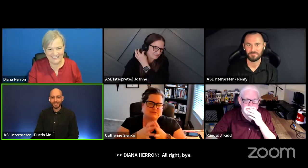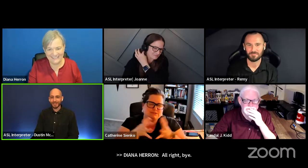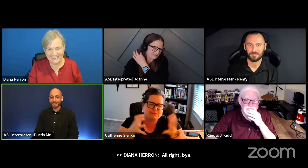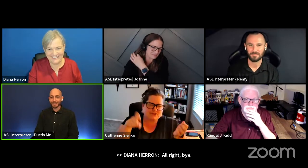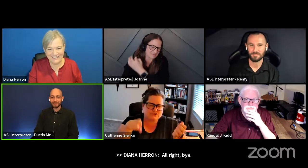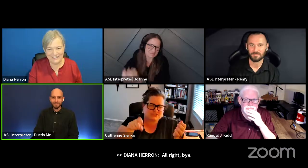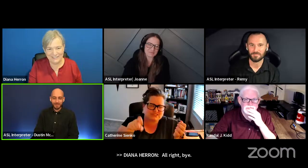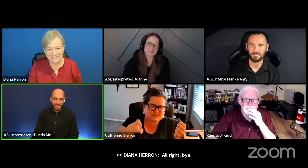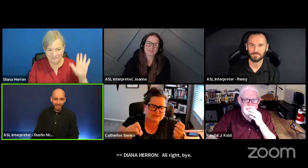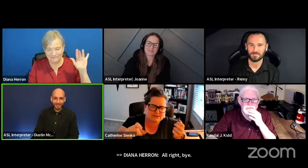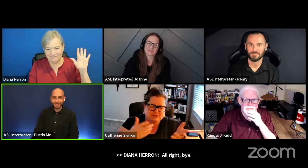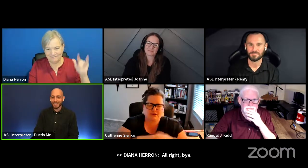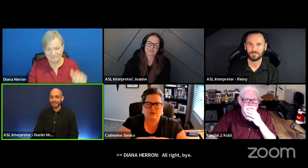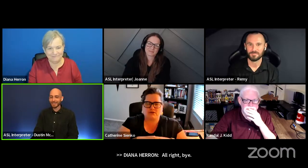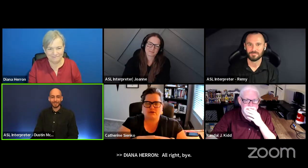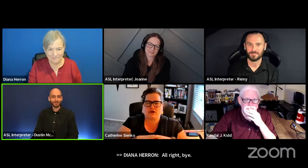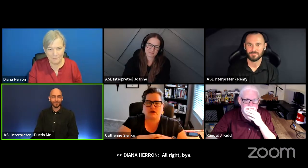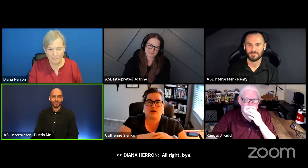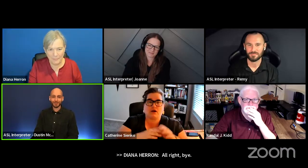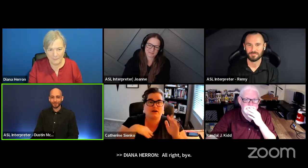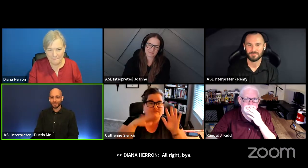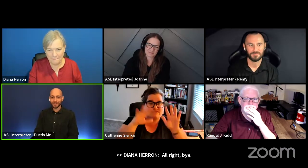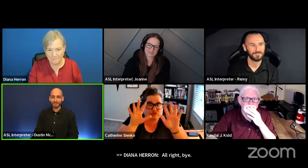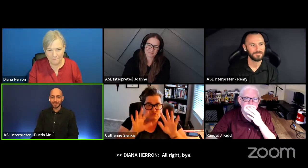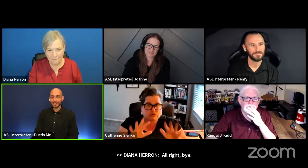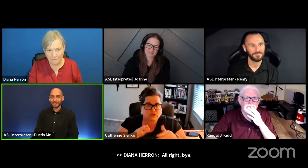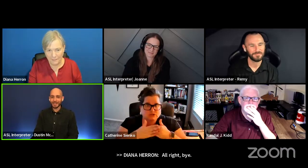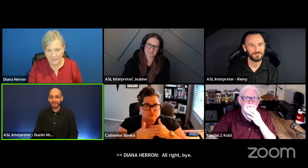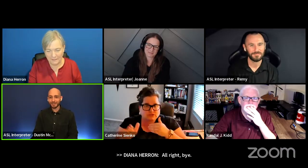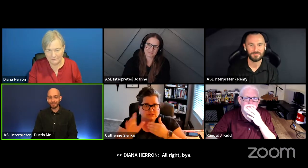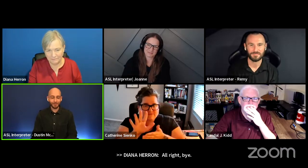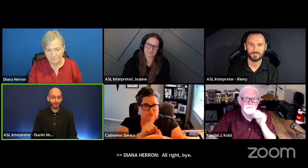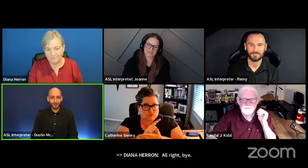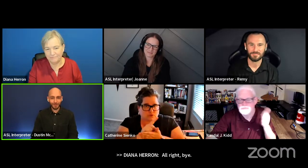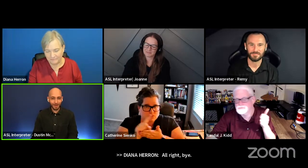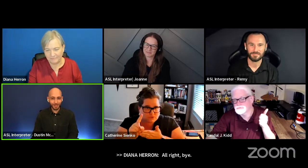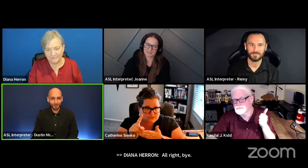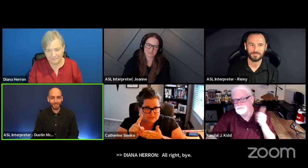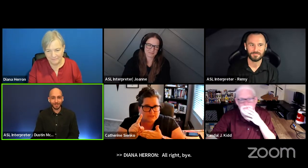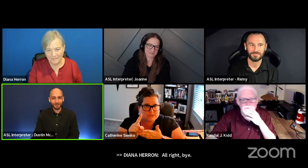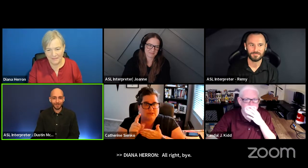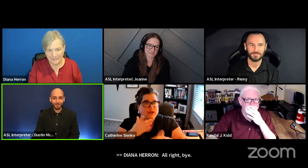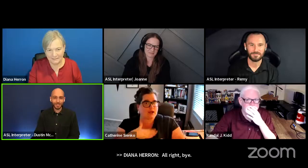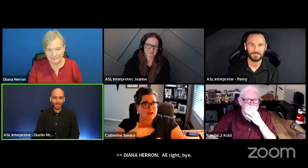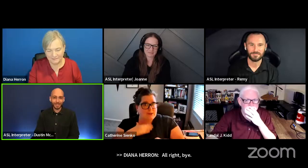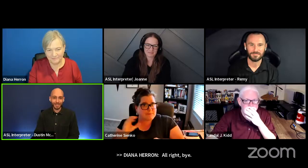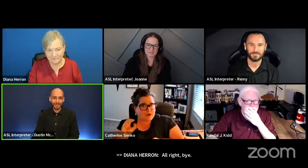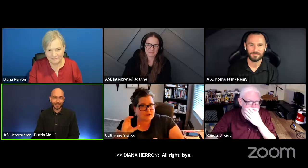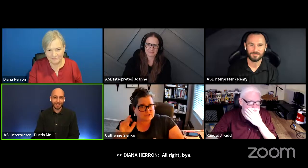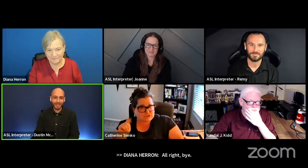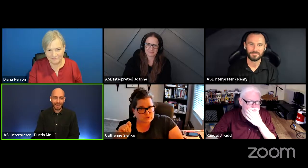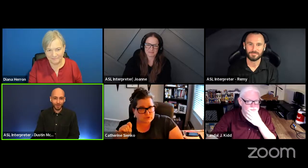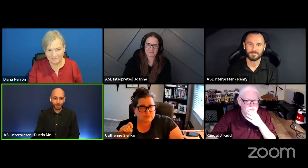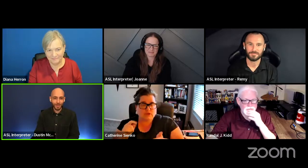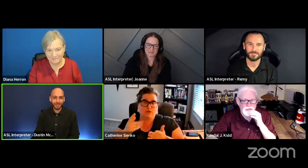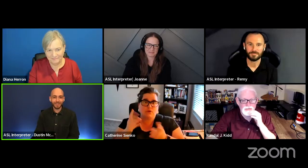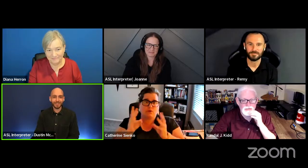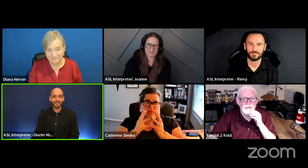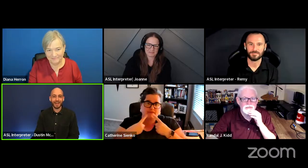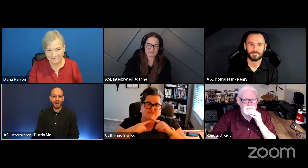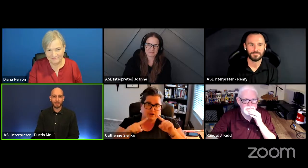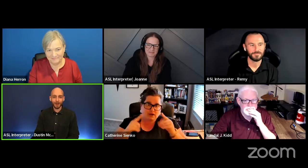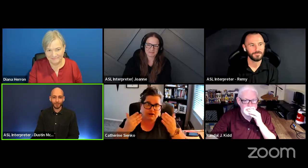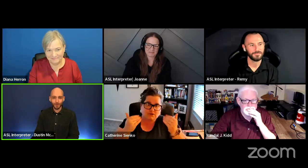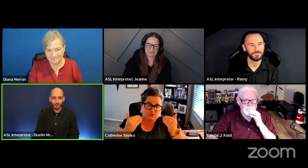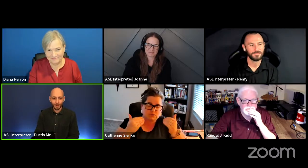productive meeting. And thank you so much for running with my jokes here. It was a much needed thing. Have a good